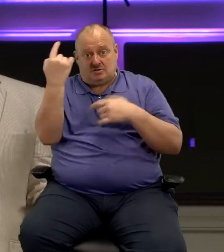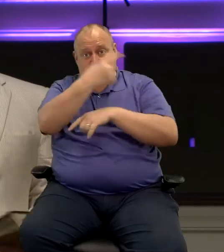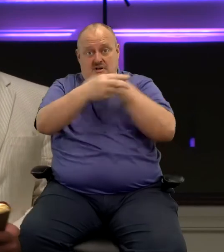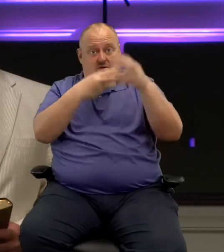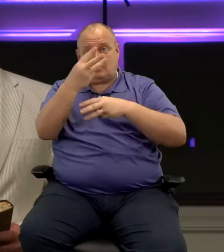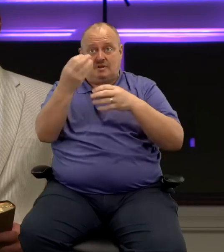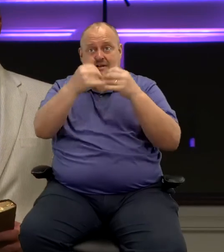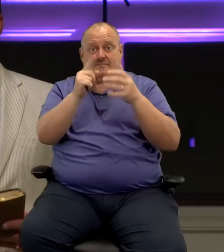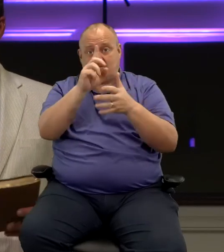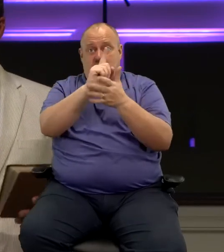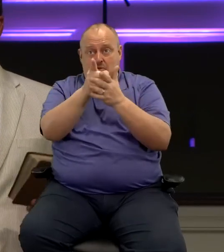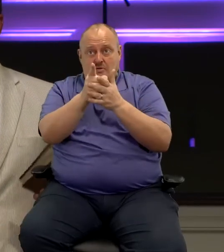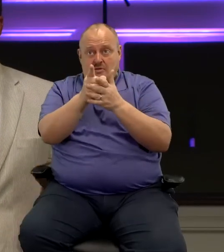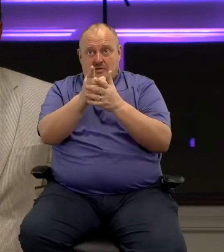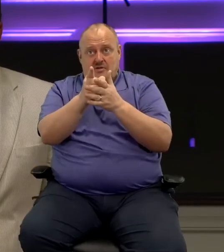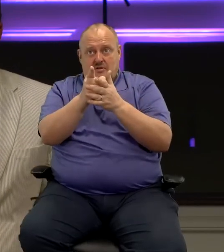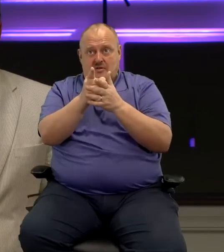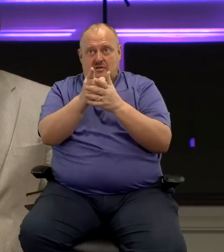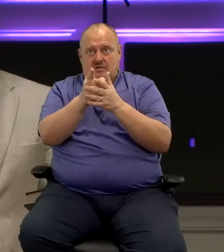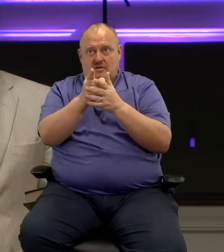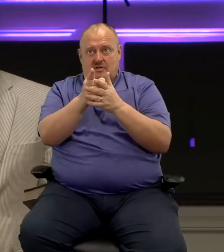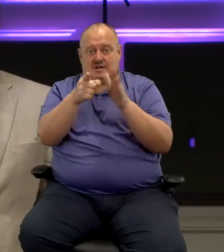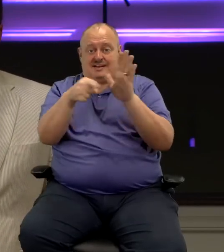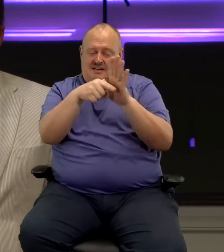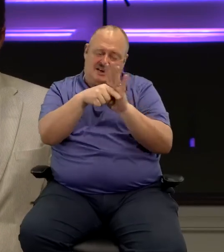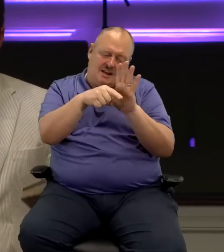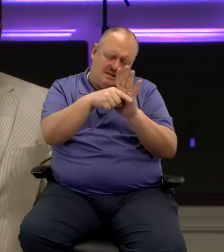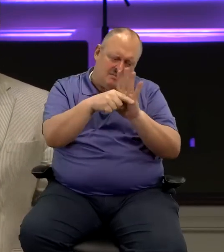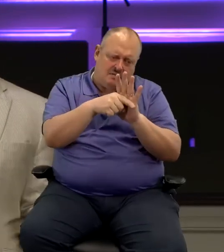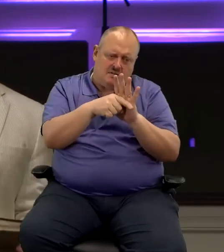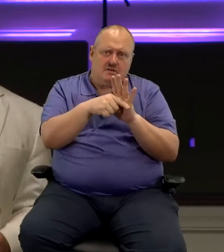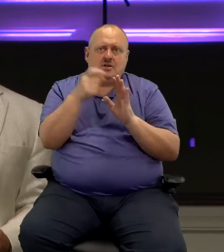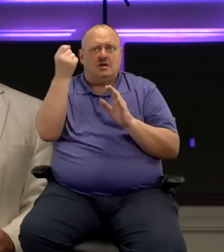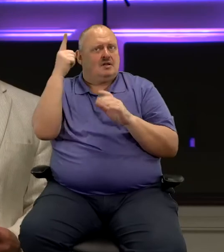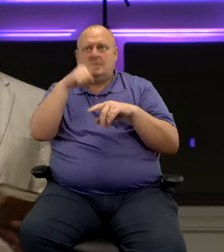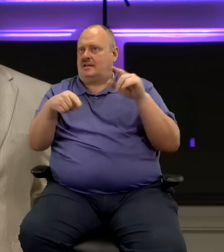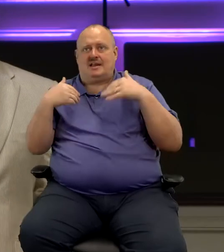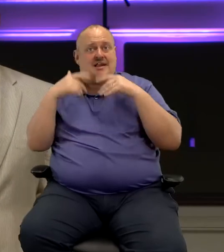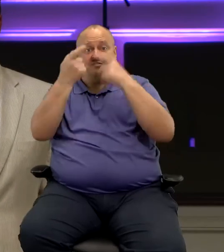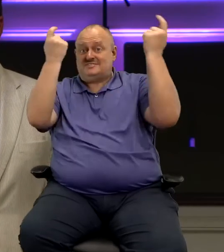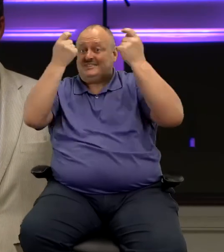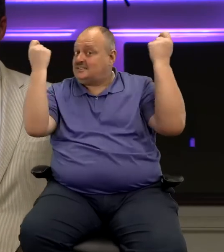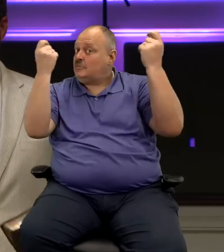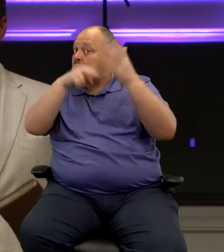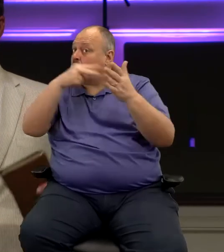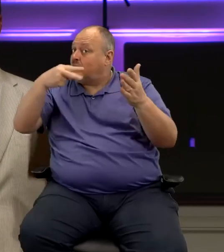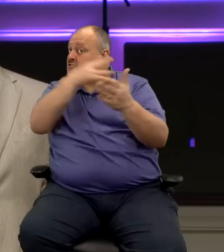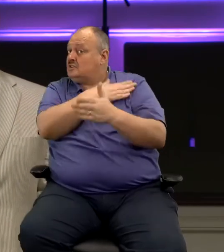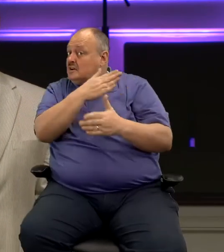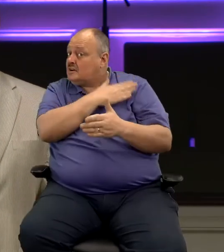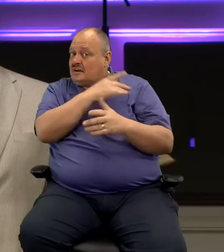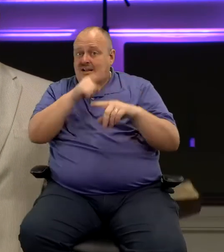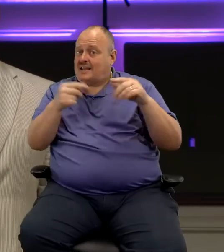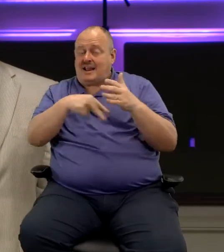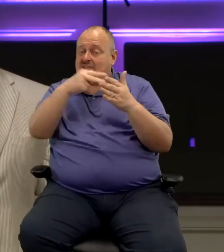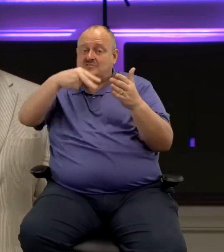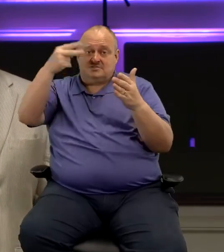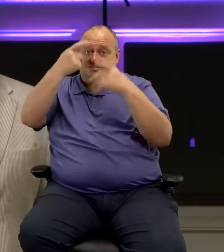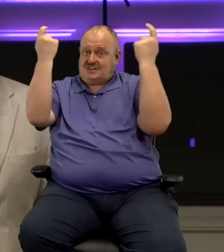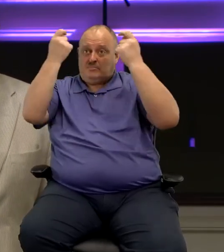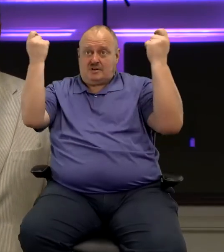last few moments would be considered negative. But you realize we can't have the celebration of Resurrection Sunday. We can't have the celebration of